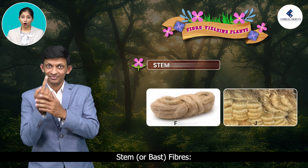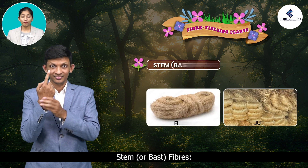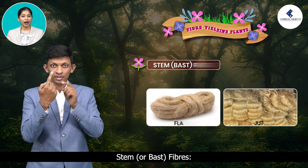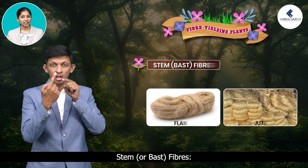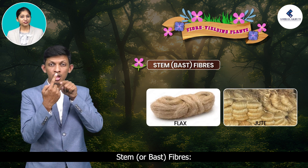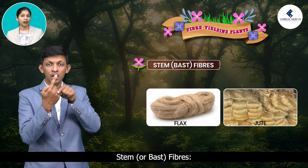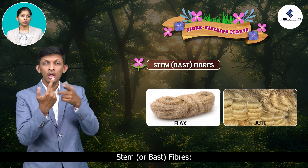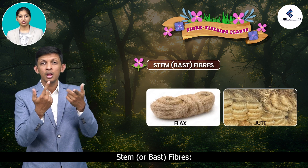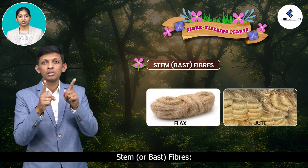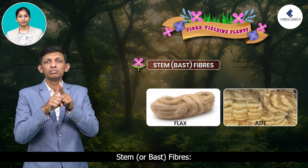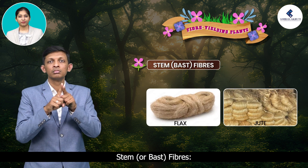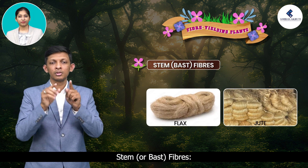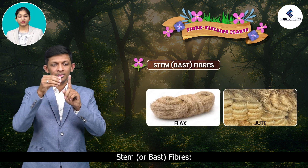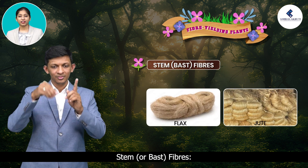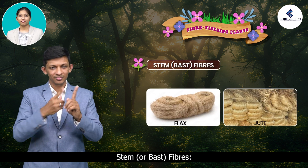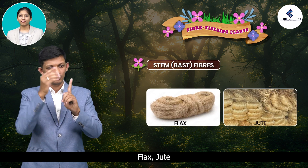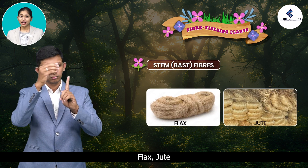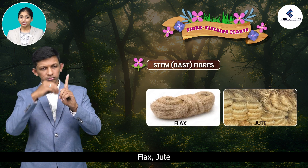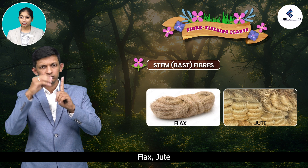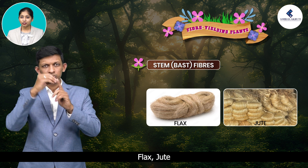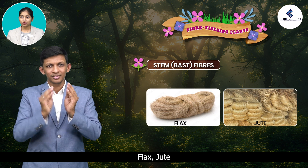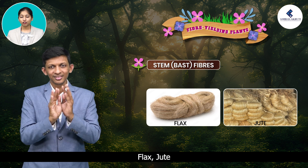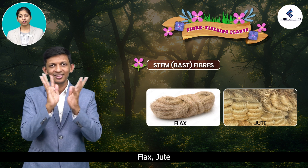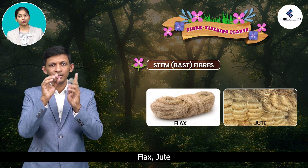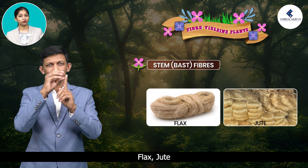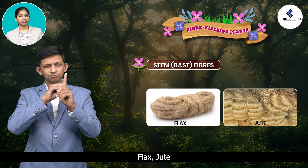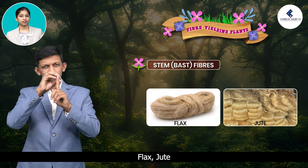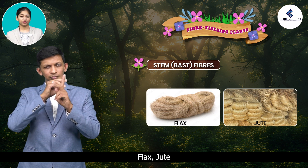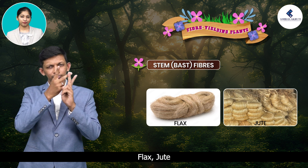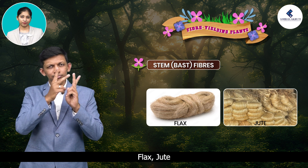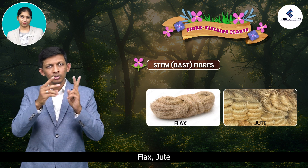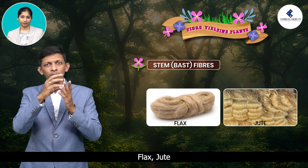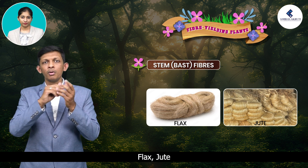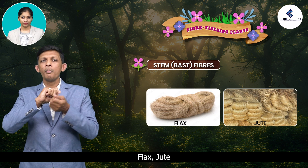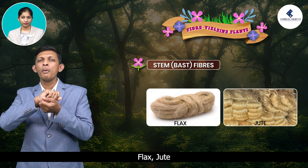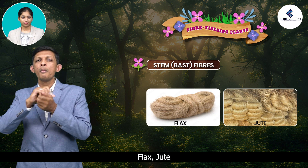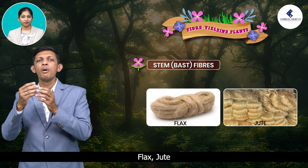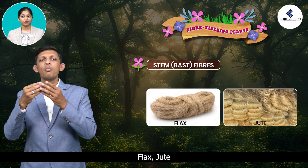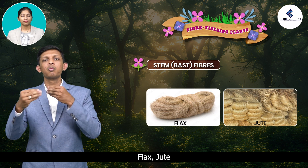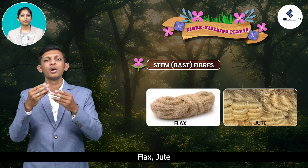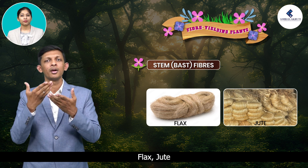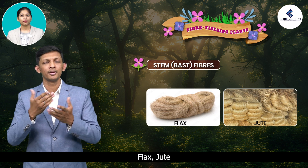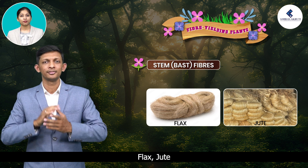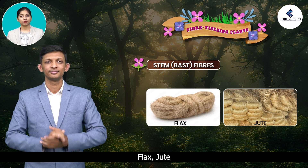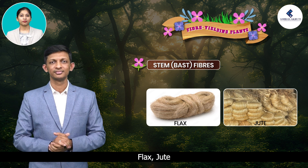stem or bast fibers, flask, jute.